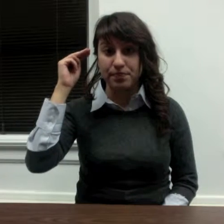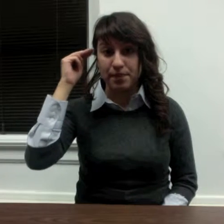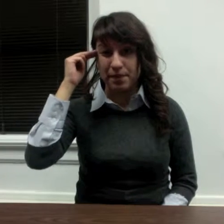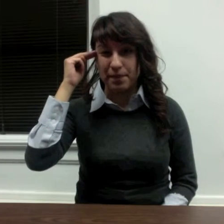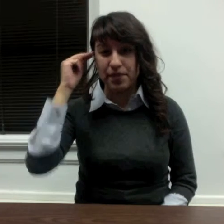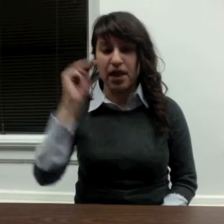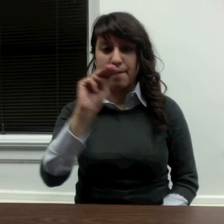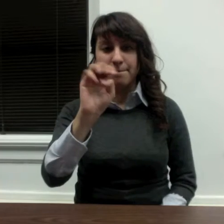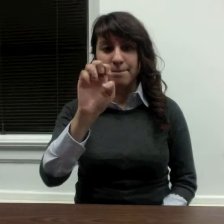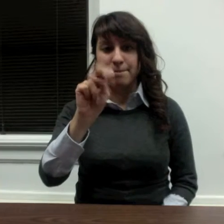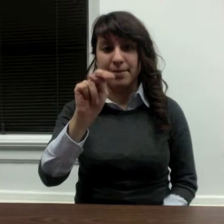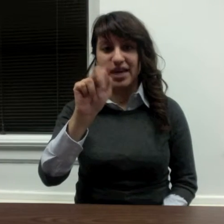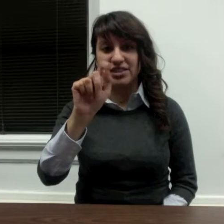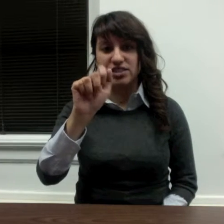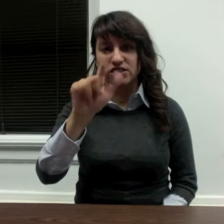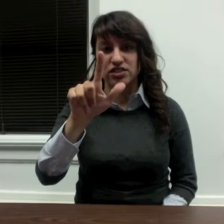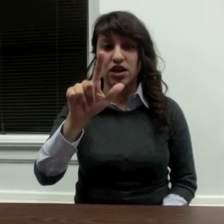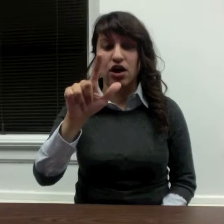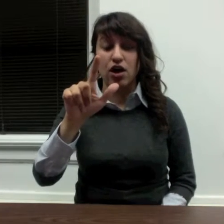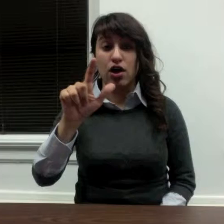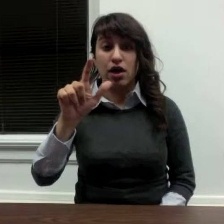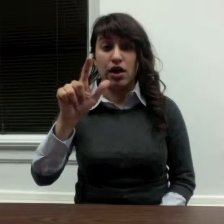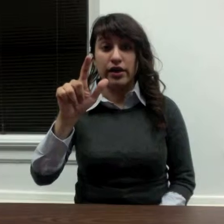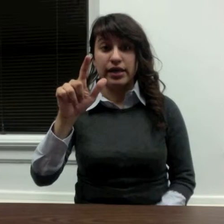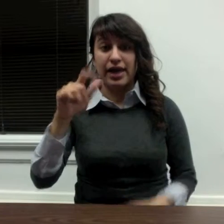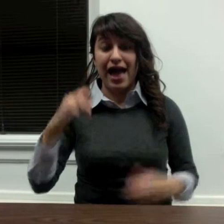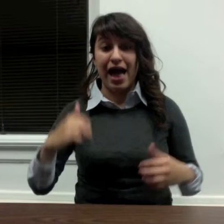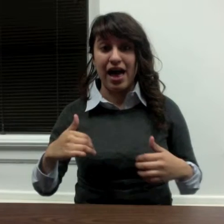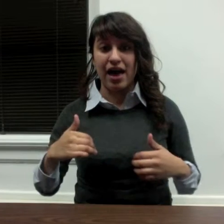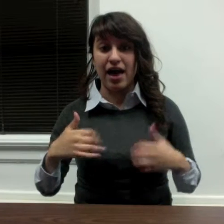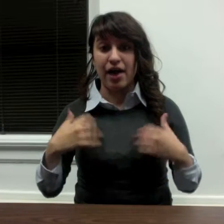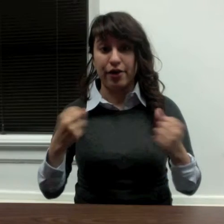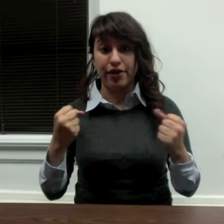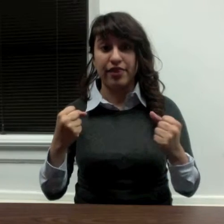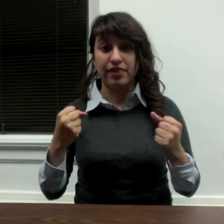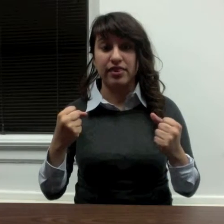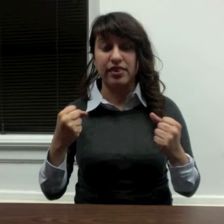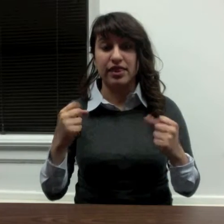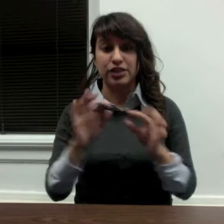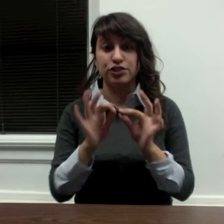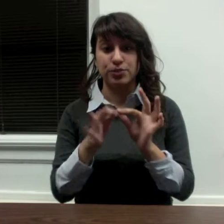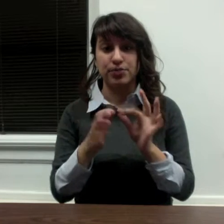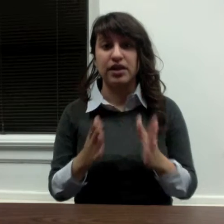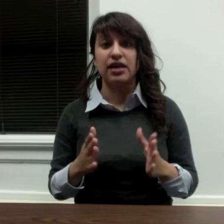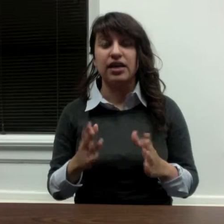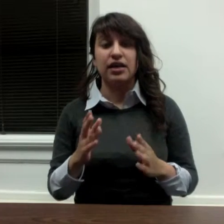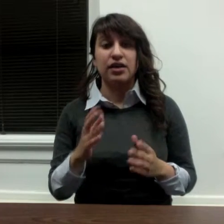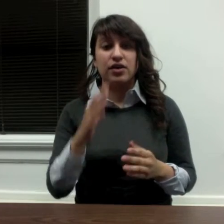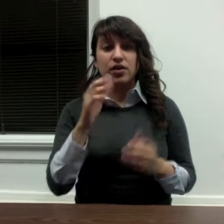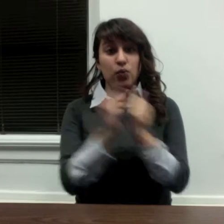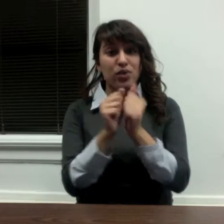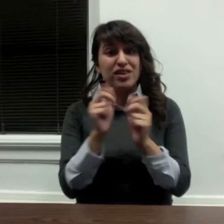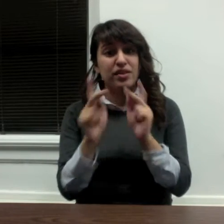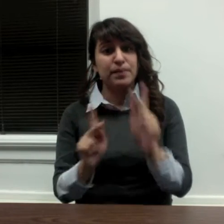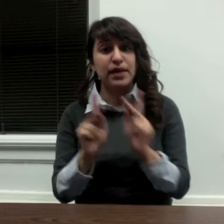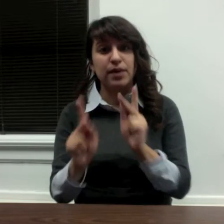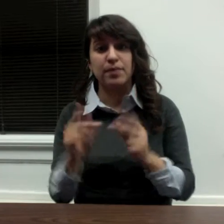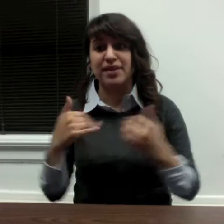like with schizophrenia and just fascinating stuff. It's really difficult trying